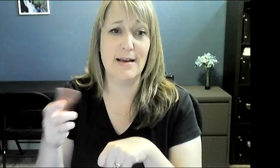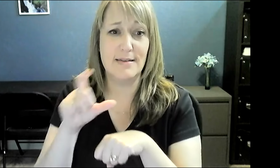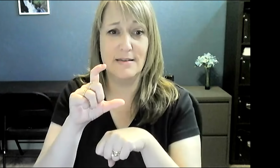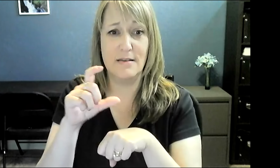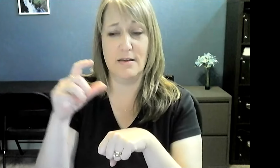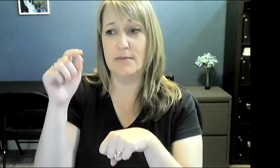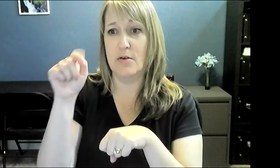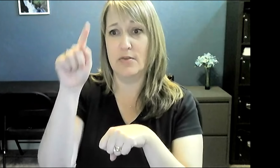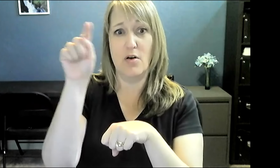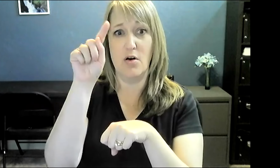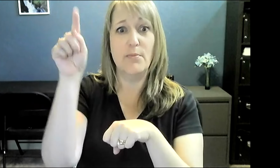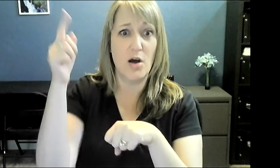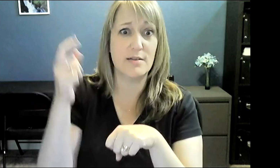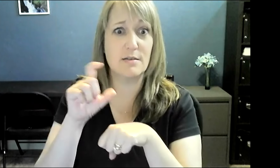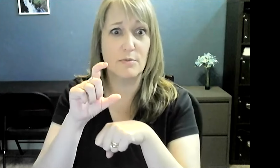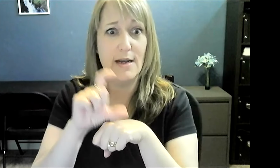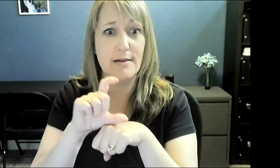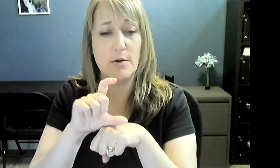that's the on mosques, right? So